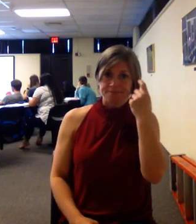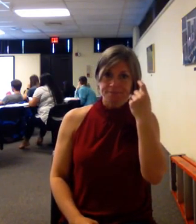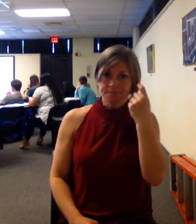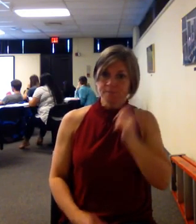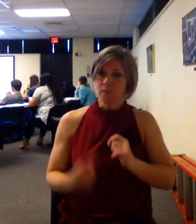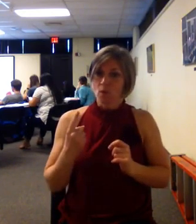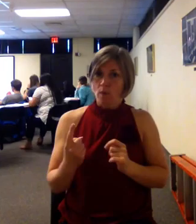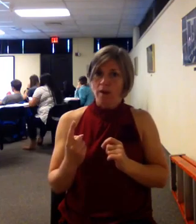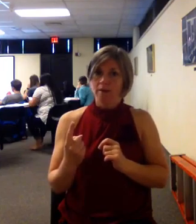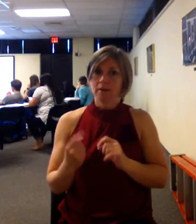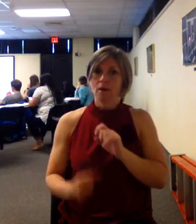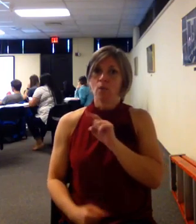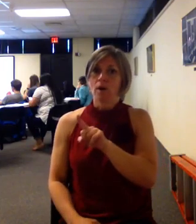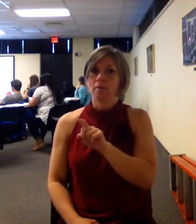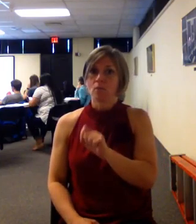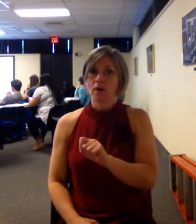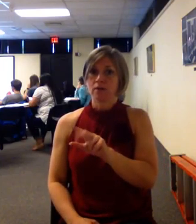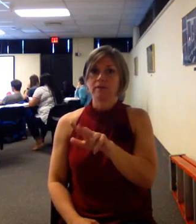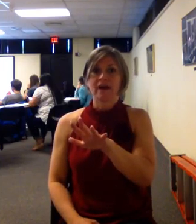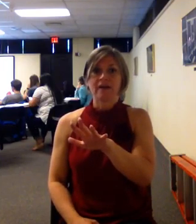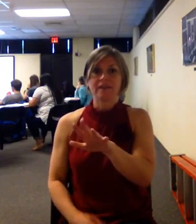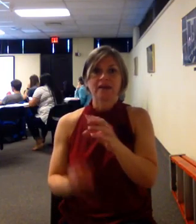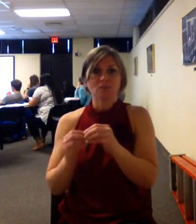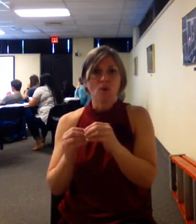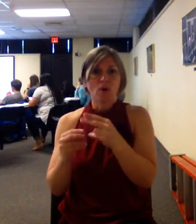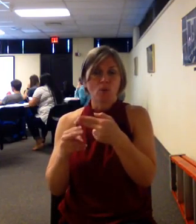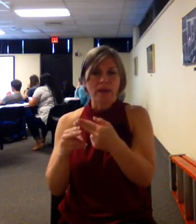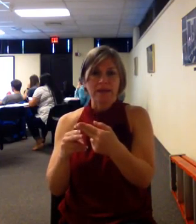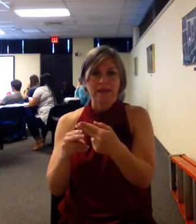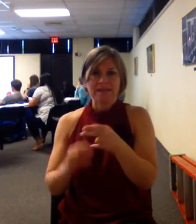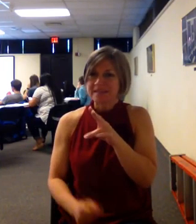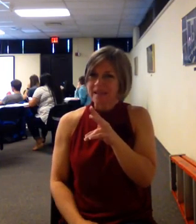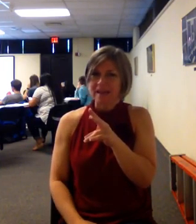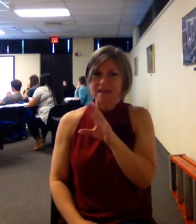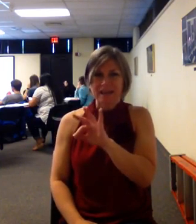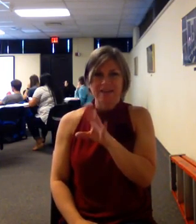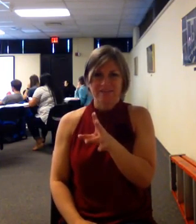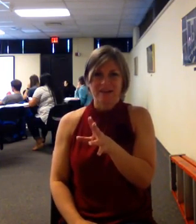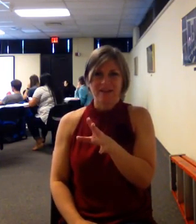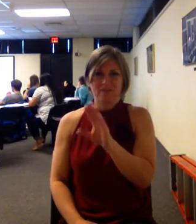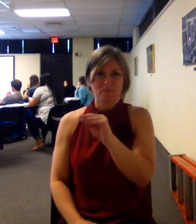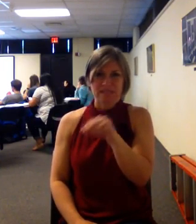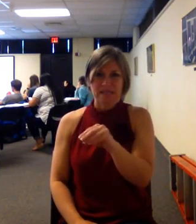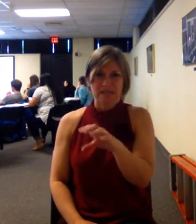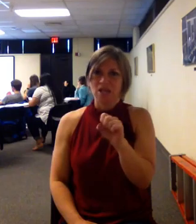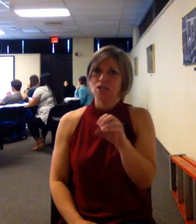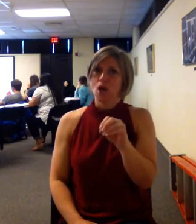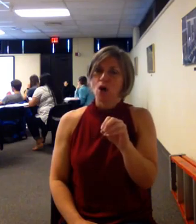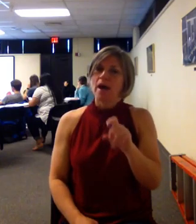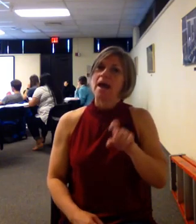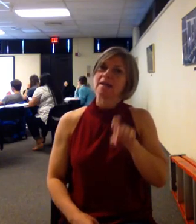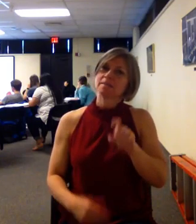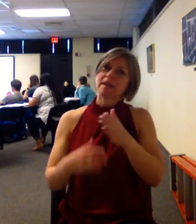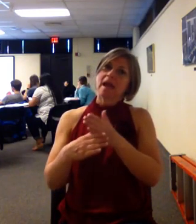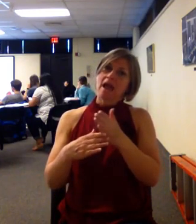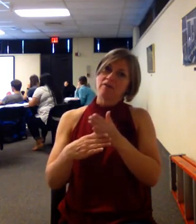1.35 has way more weight in your portfolio. That's 95%. So you need to get a weighted average beta, so my new beta then